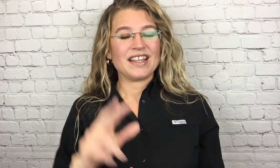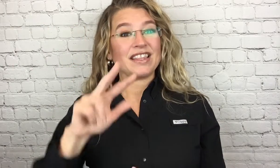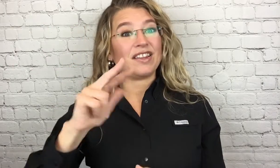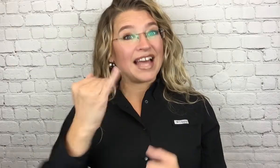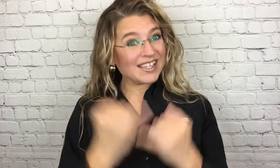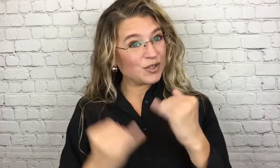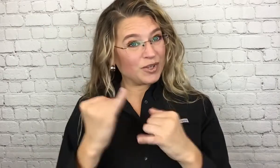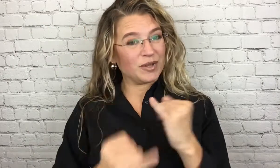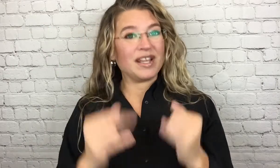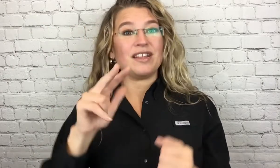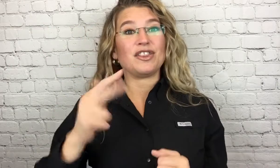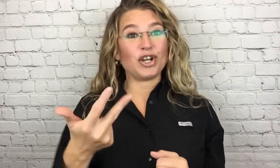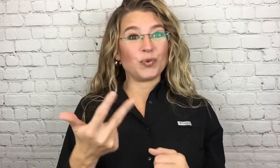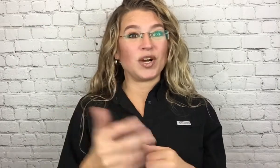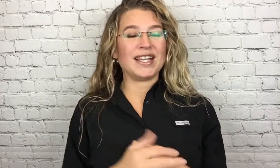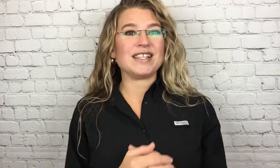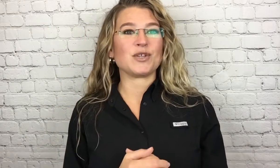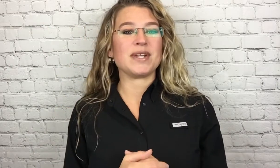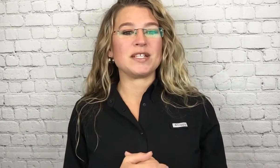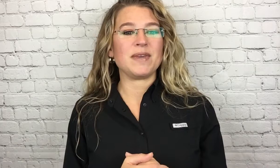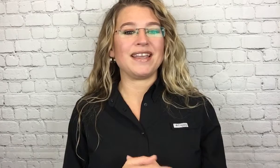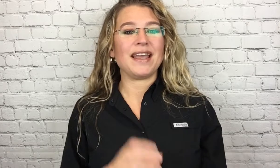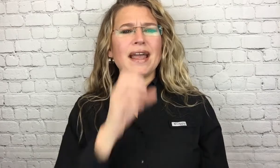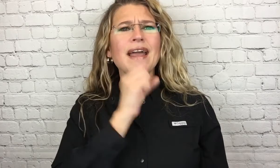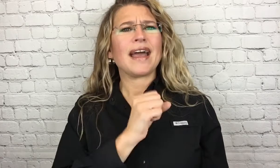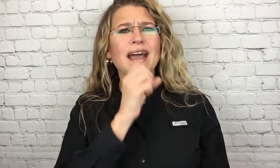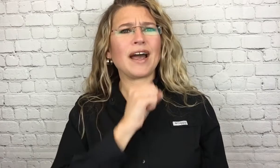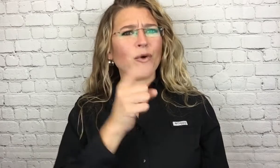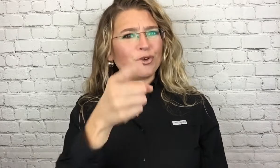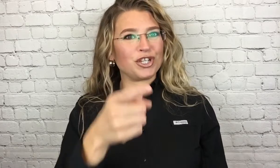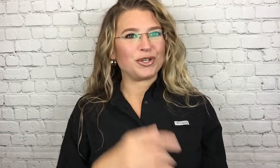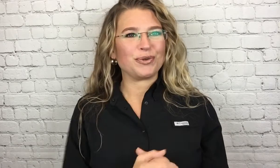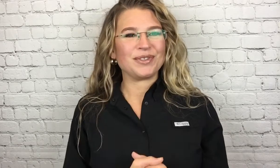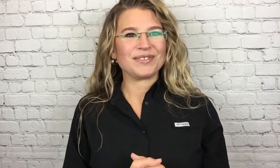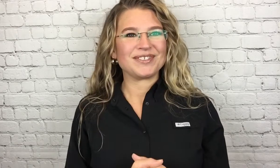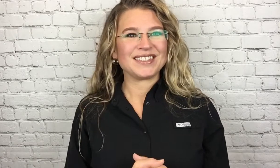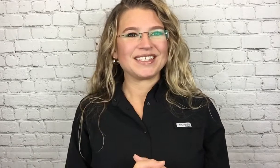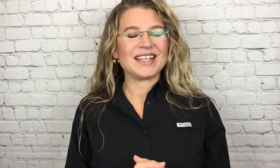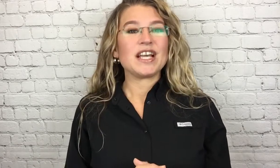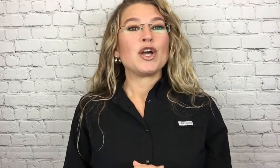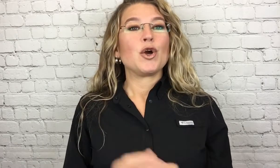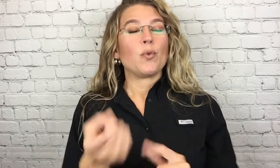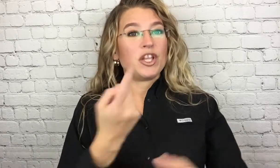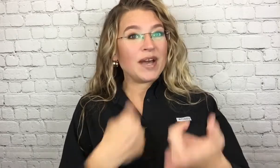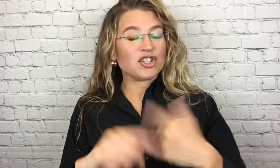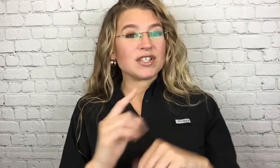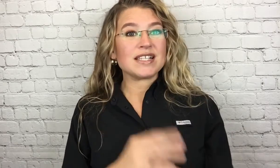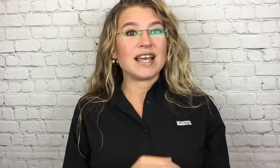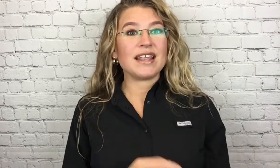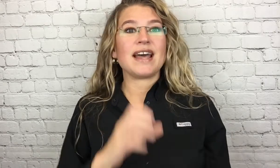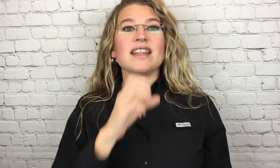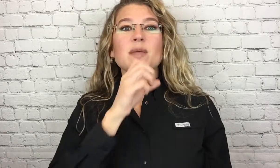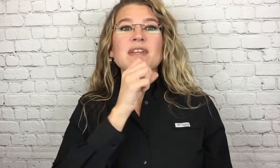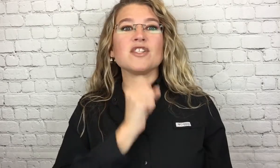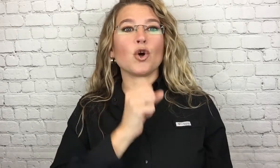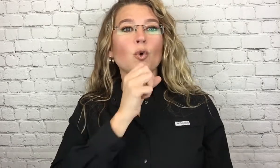The last one and the third one is going to be, how old are you? When you actually sign that, that means old